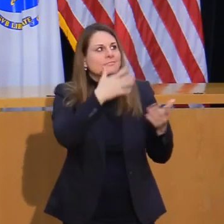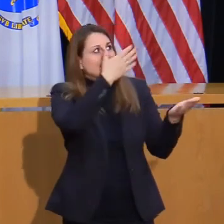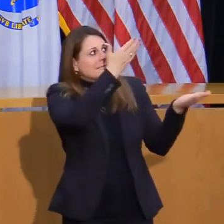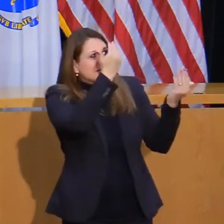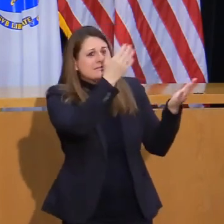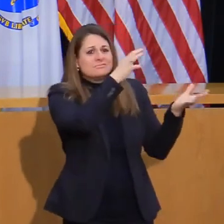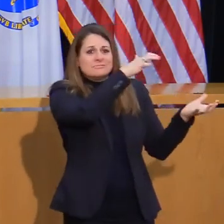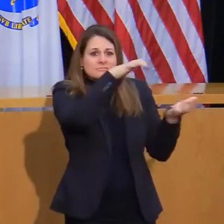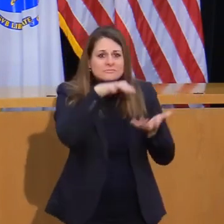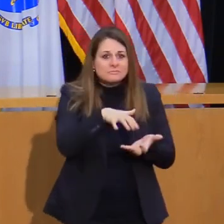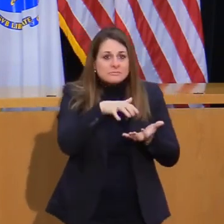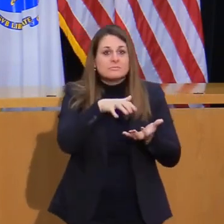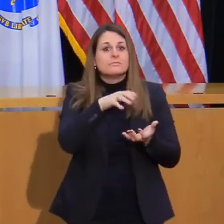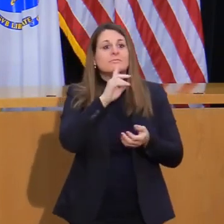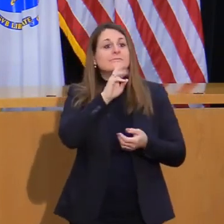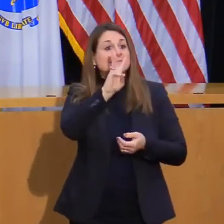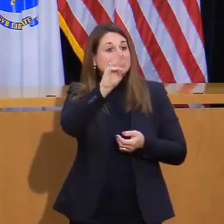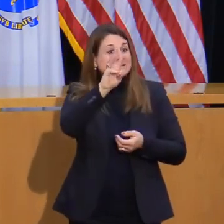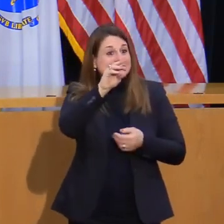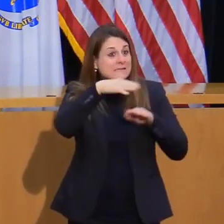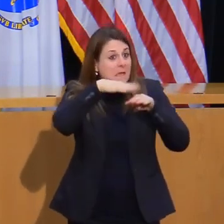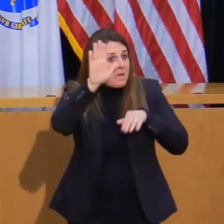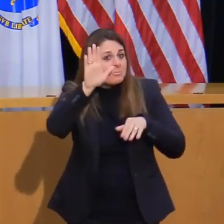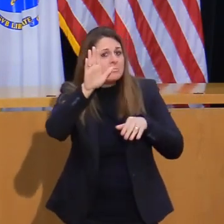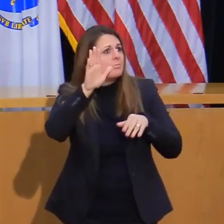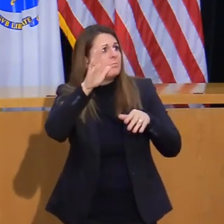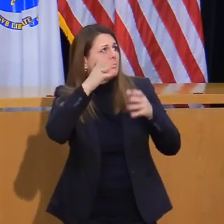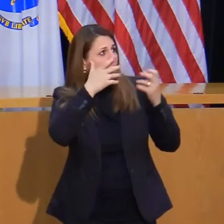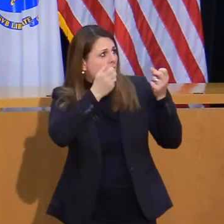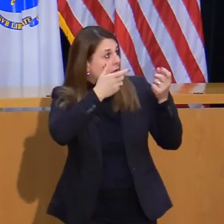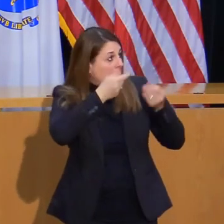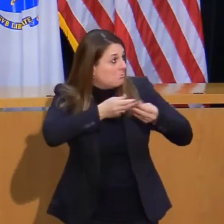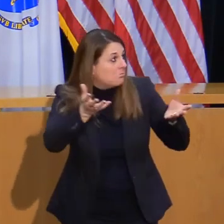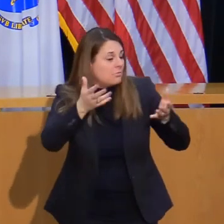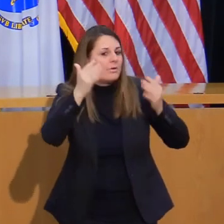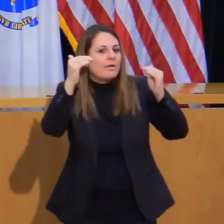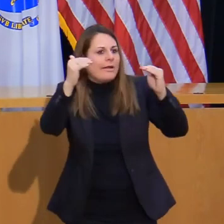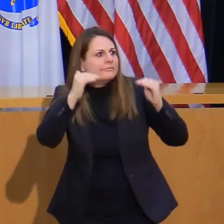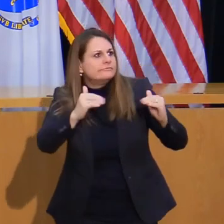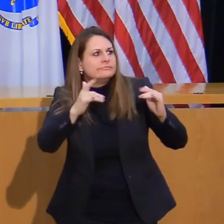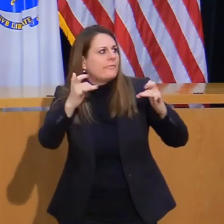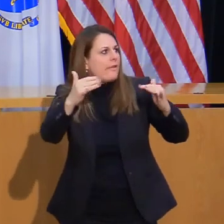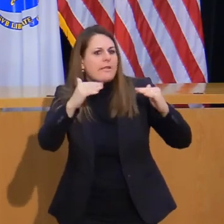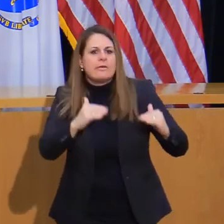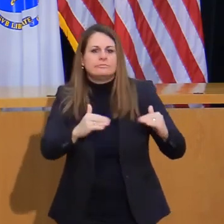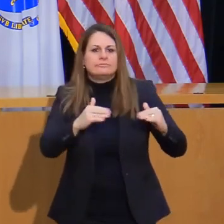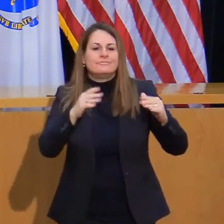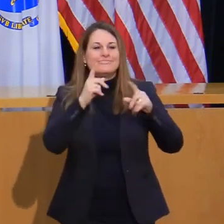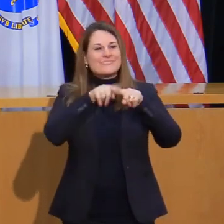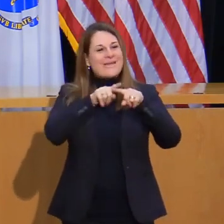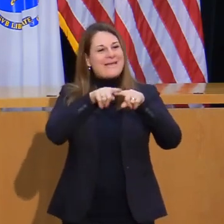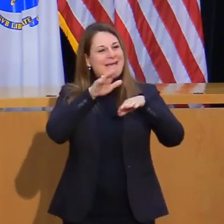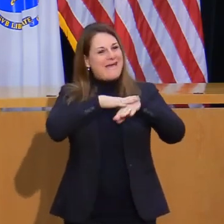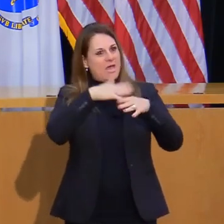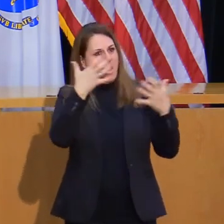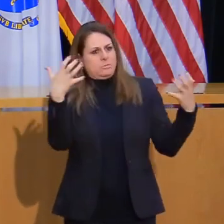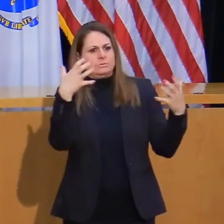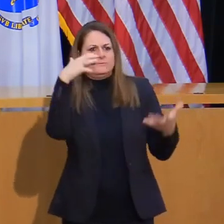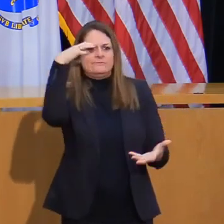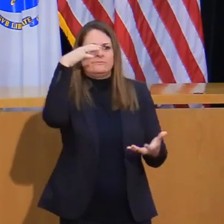that we're going to receive about 40,000 additional doses of the one-dose J&J vaccine next week, which